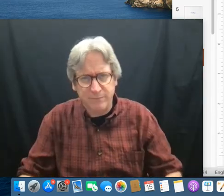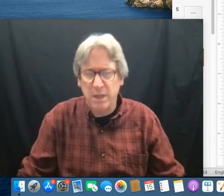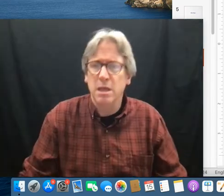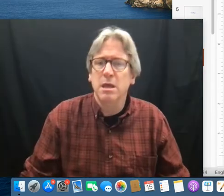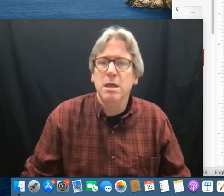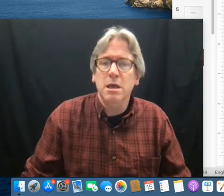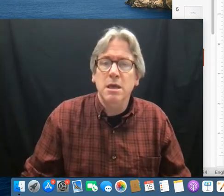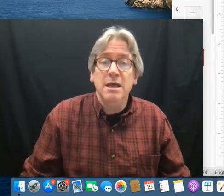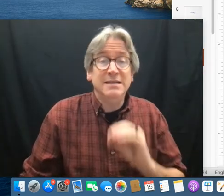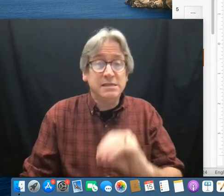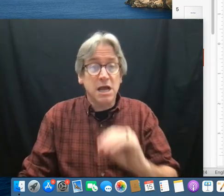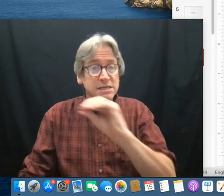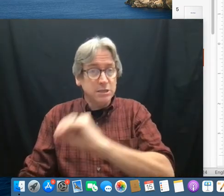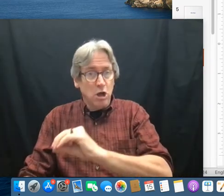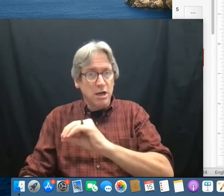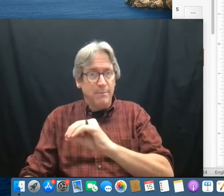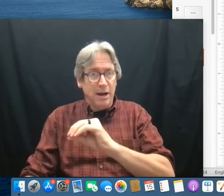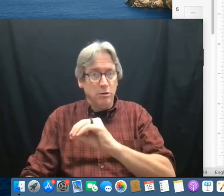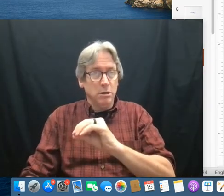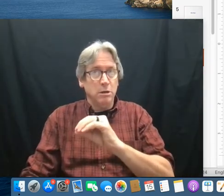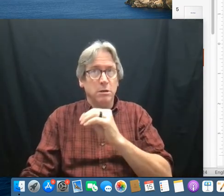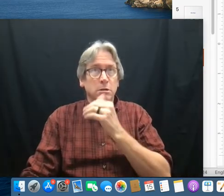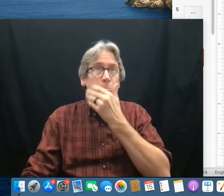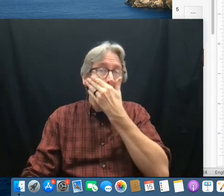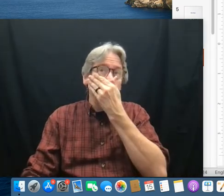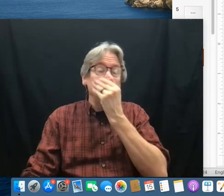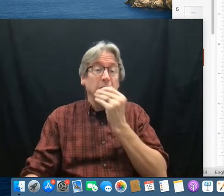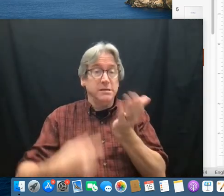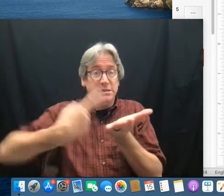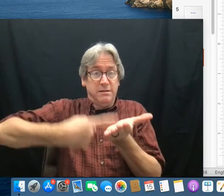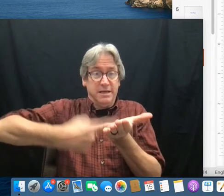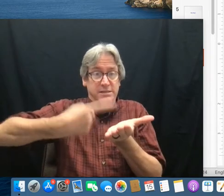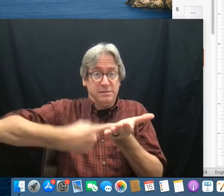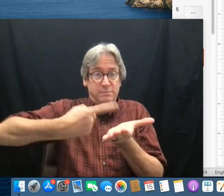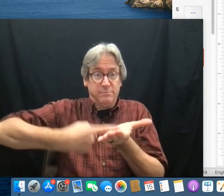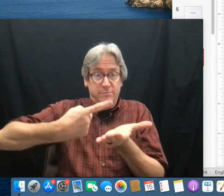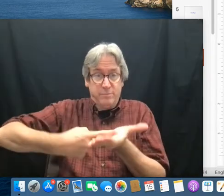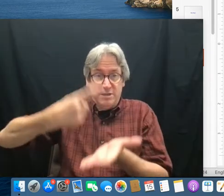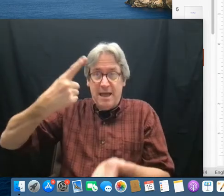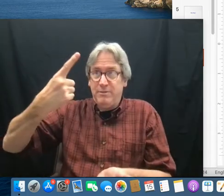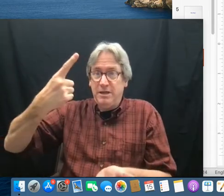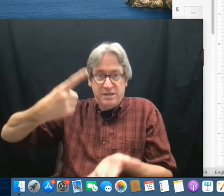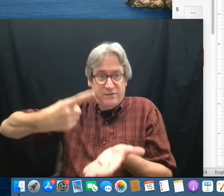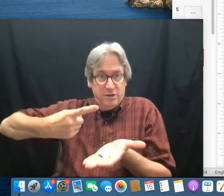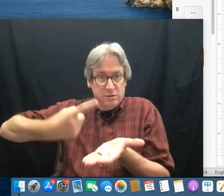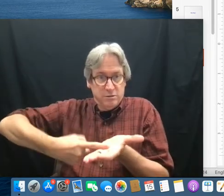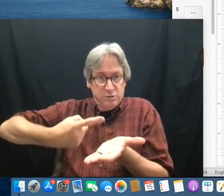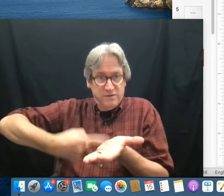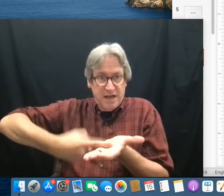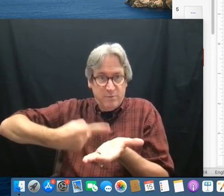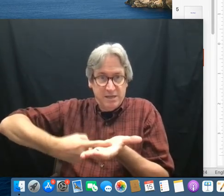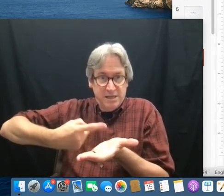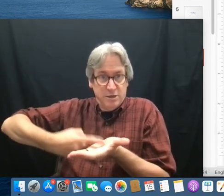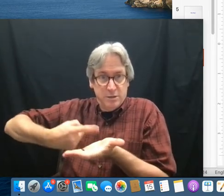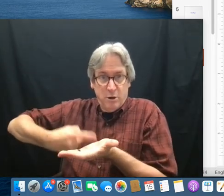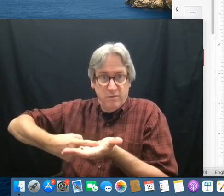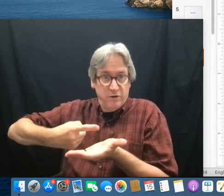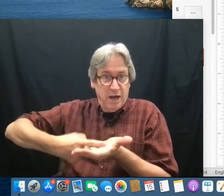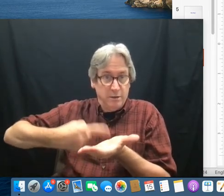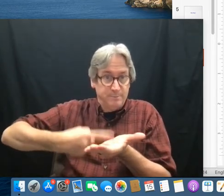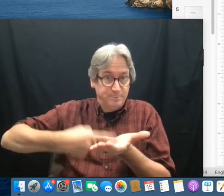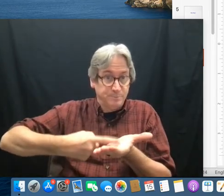try. Discuss and talk about is this. Tap the index finger sort of sideways into